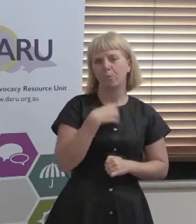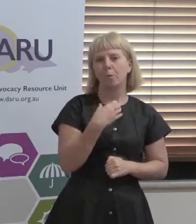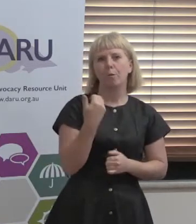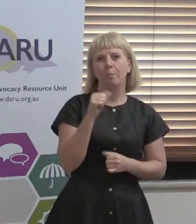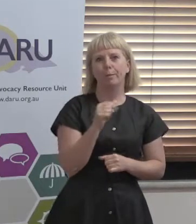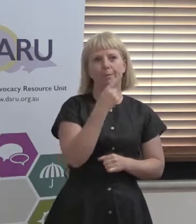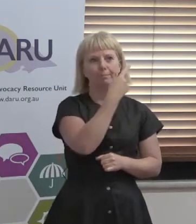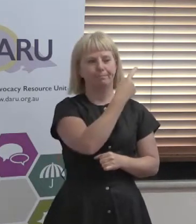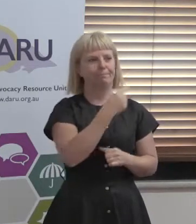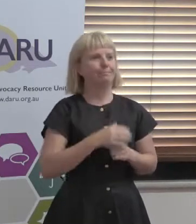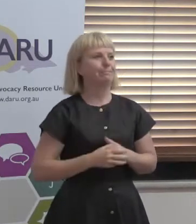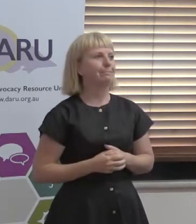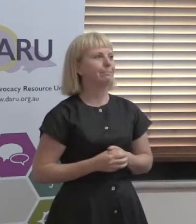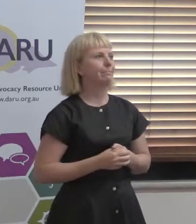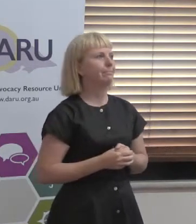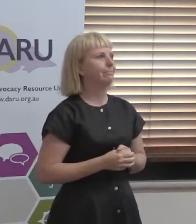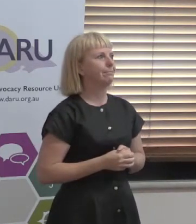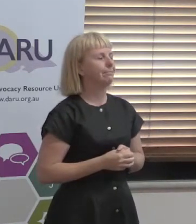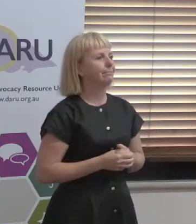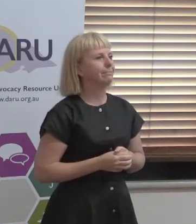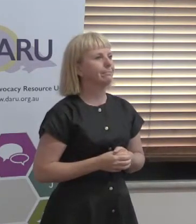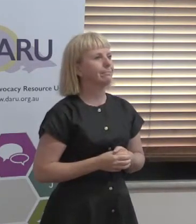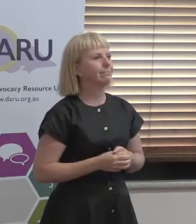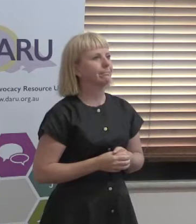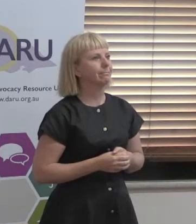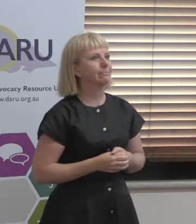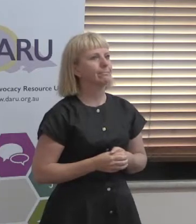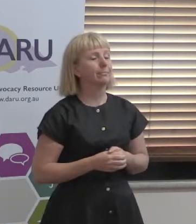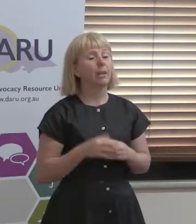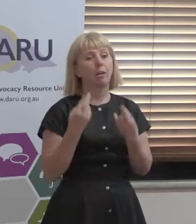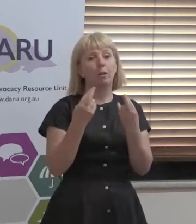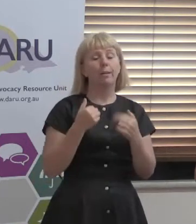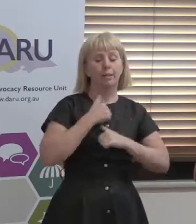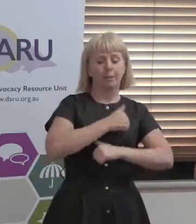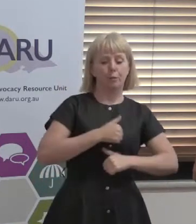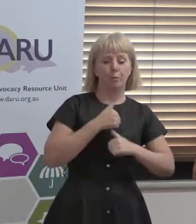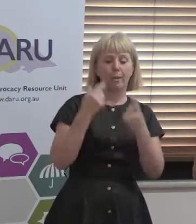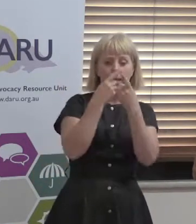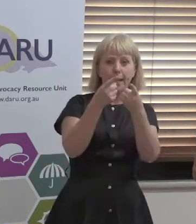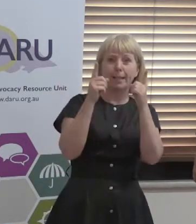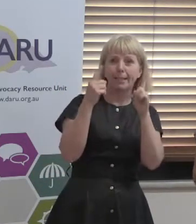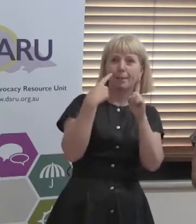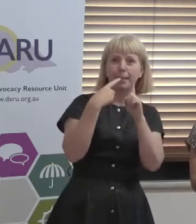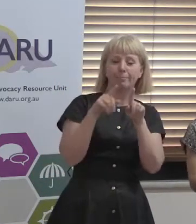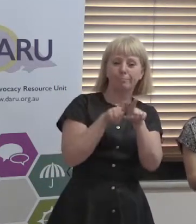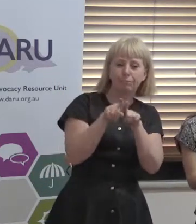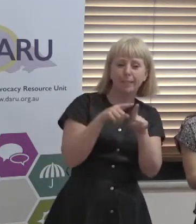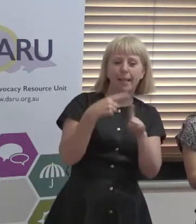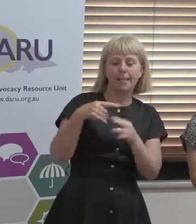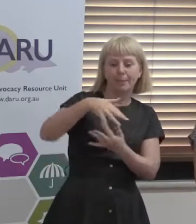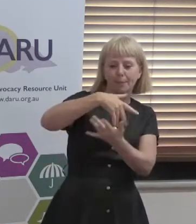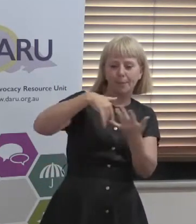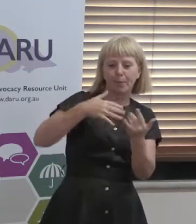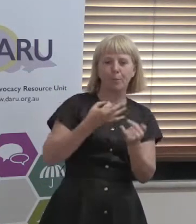as well as learn and get the academic and social benefits, and to help teachers feel